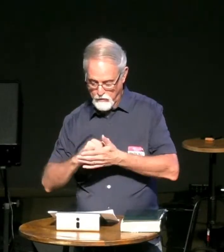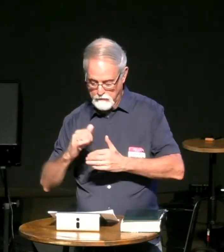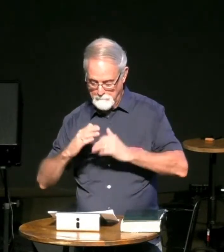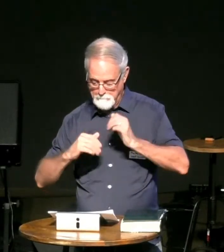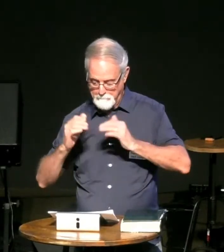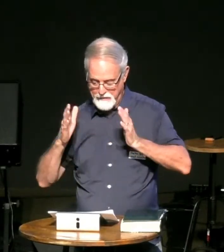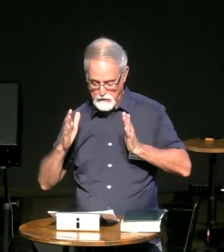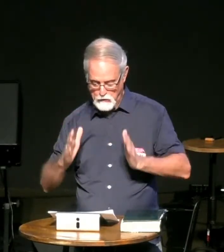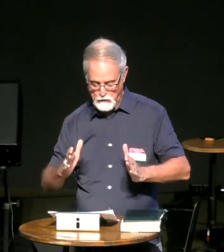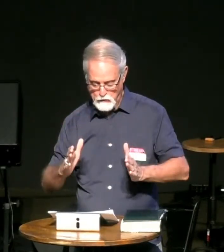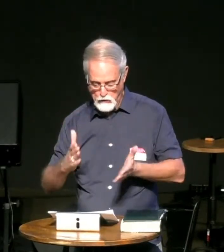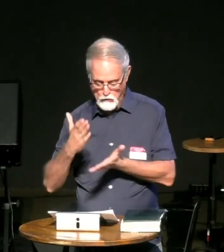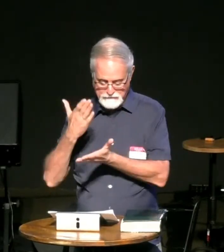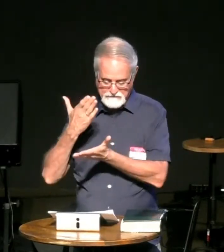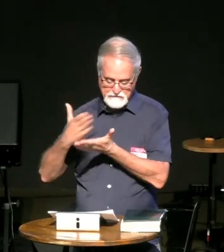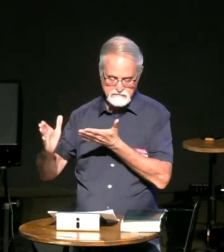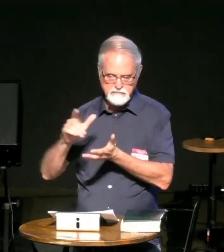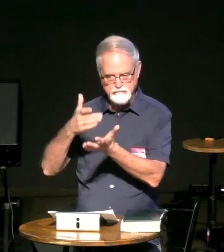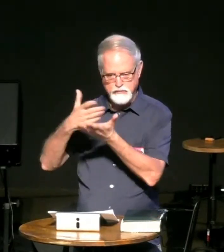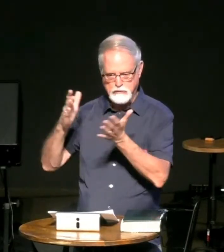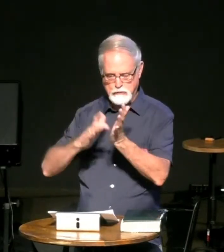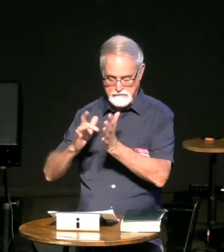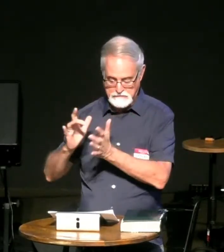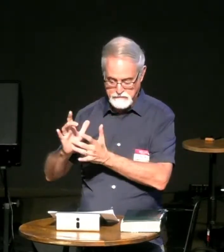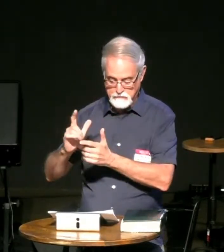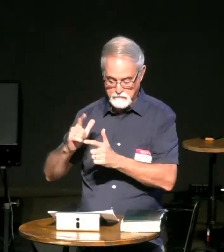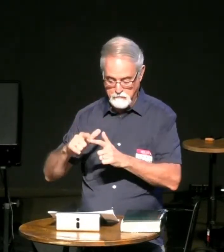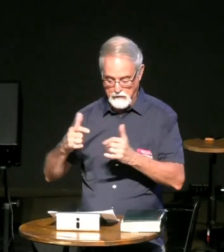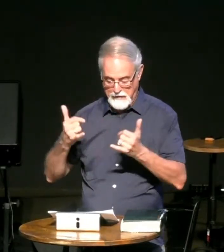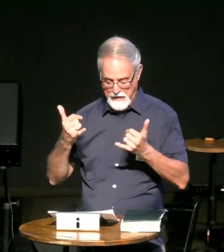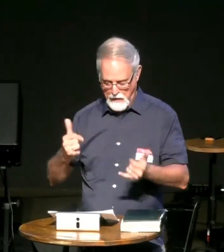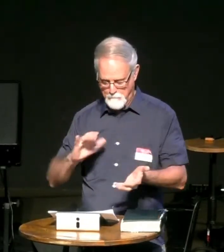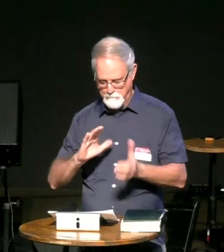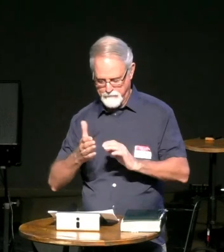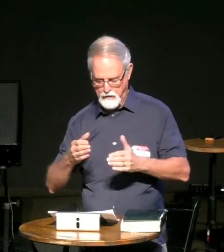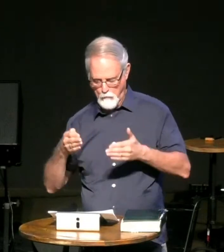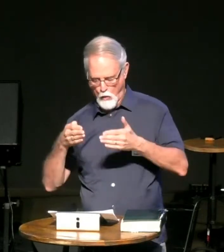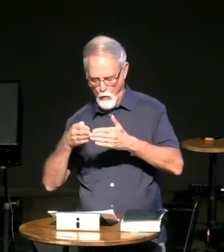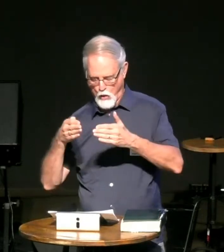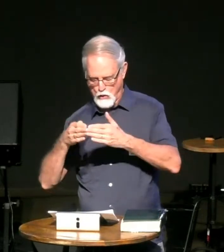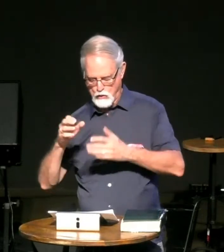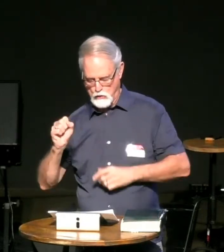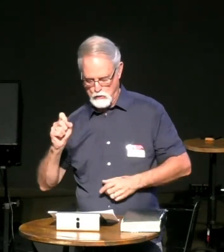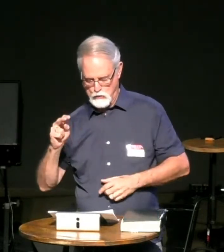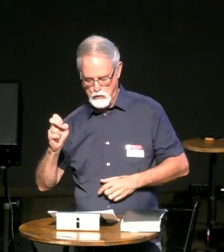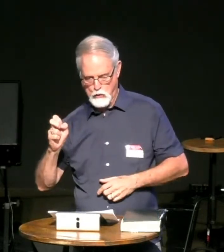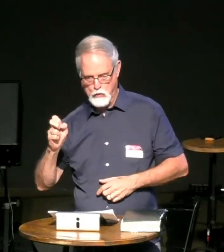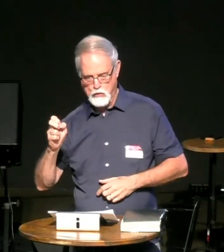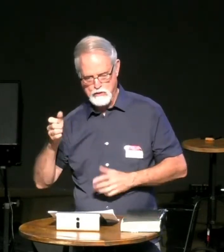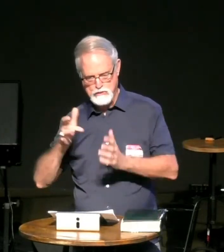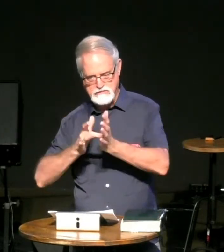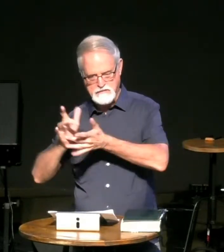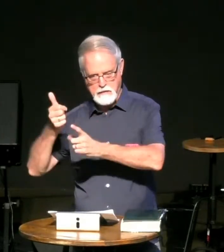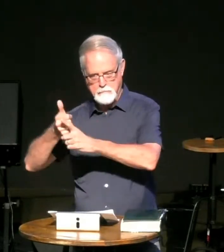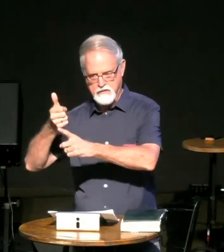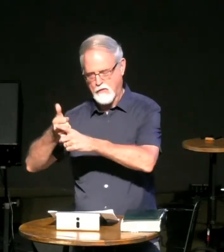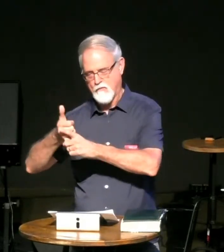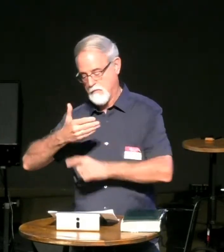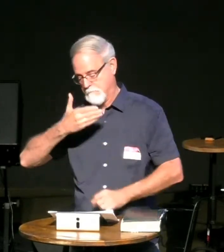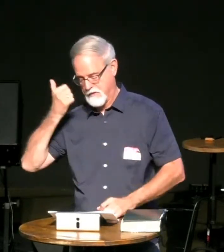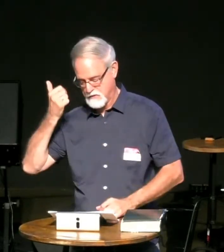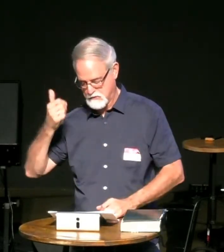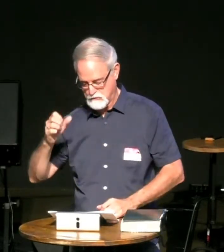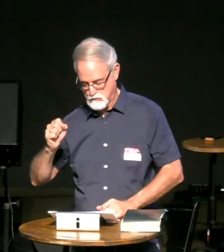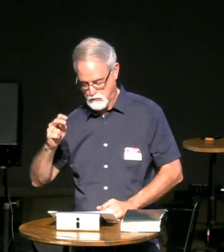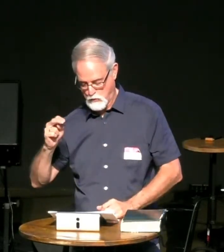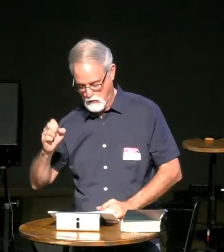says didn't you ever read this in the scriptures the stone that the builders rejected has now become the cornerstone